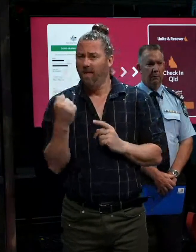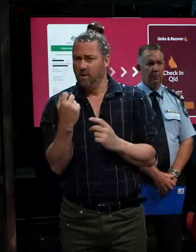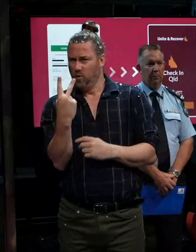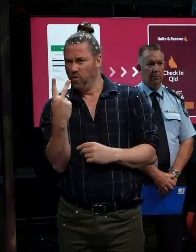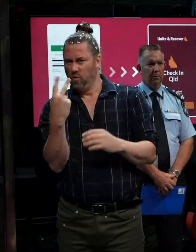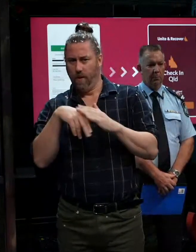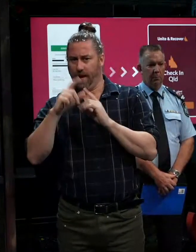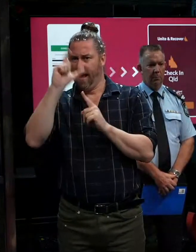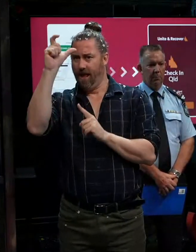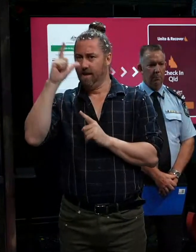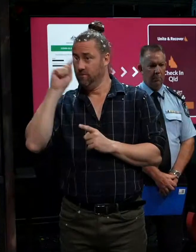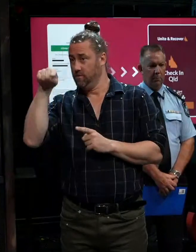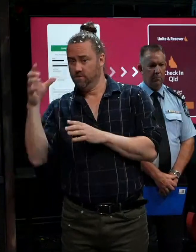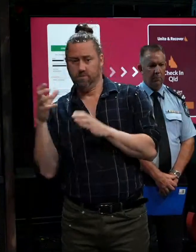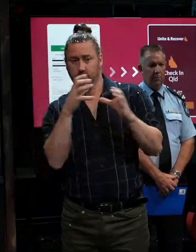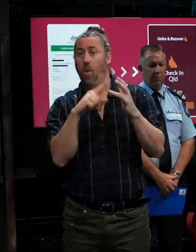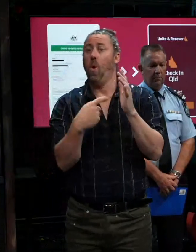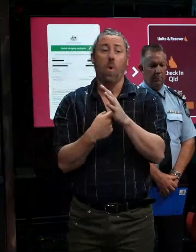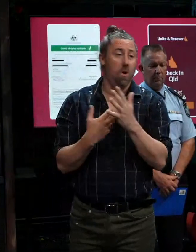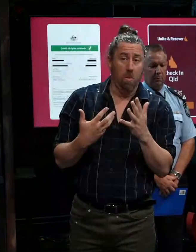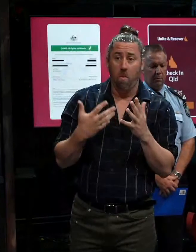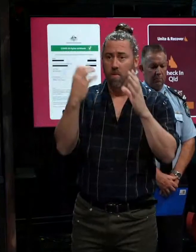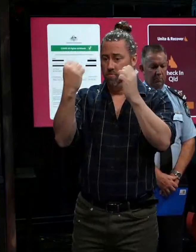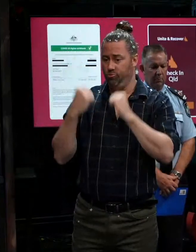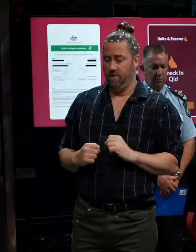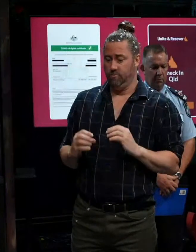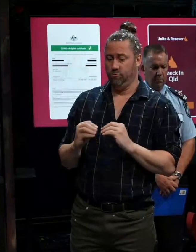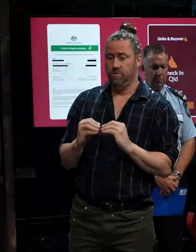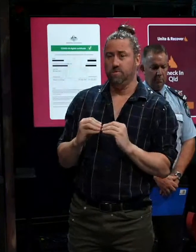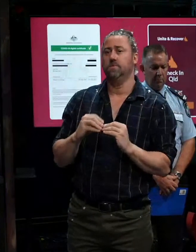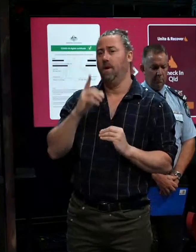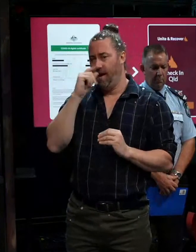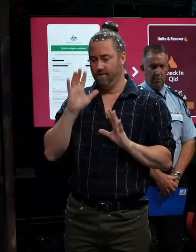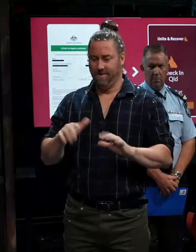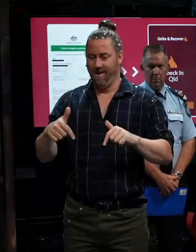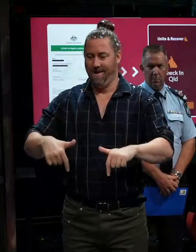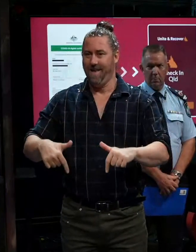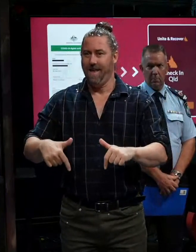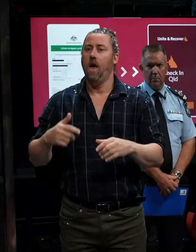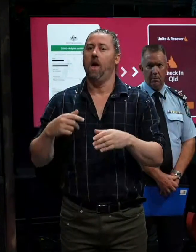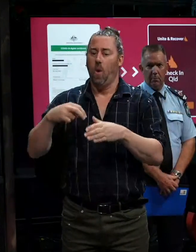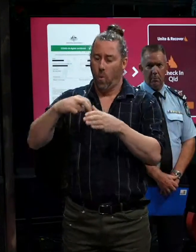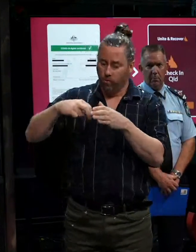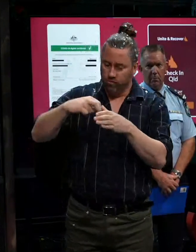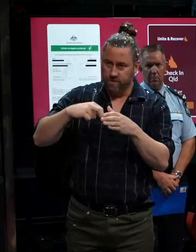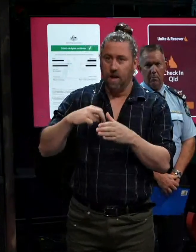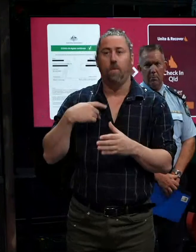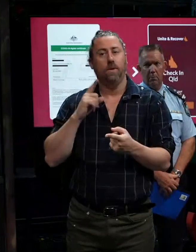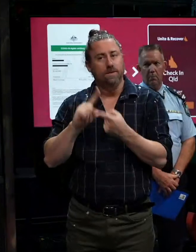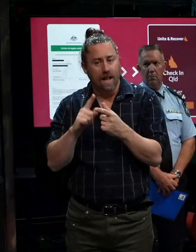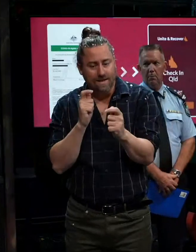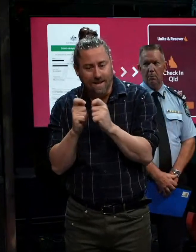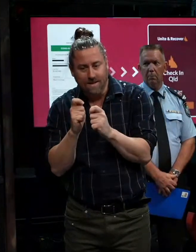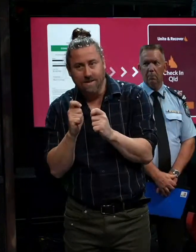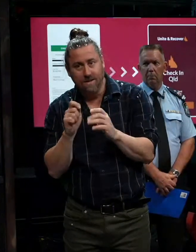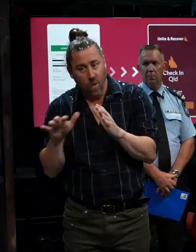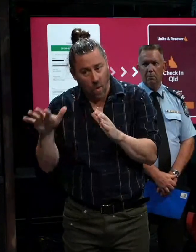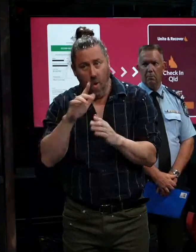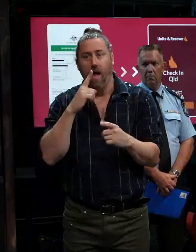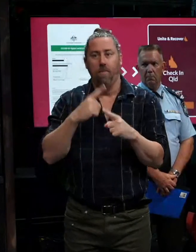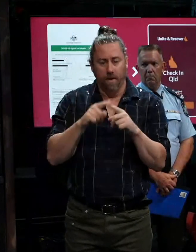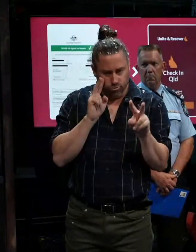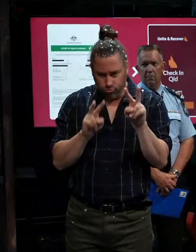Cairns, or if need be, move them to Brisbane where there is existing quarantine capacity space. They will all be tested and they will all be looked at and continue their